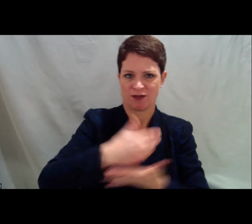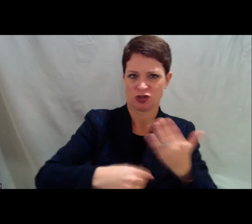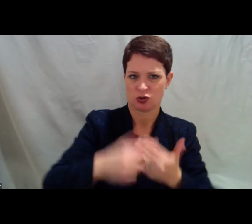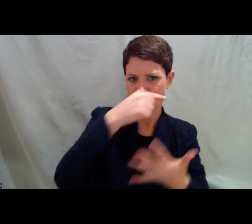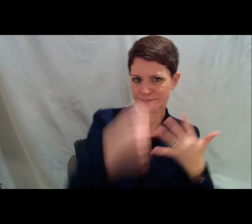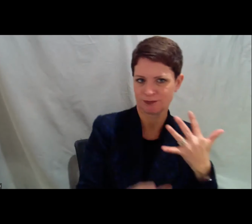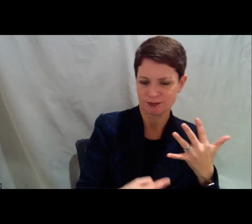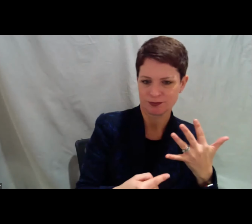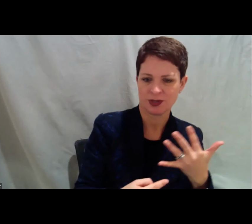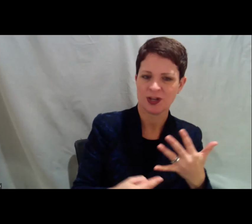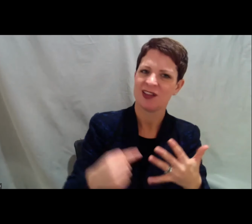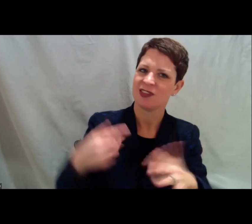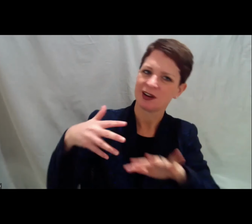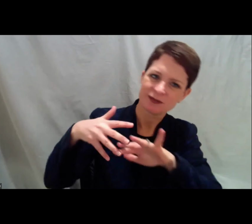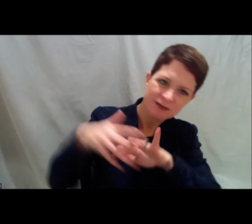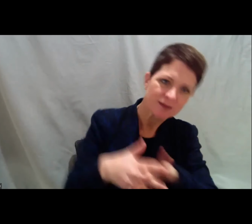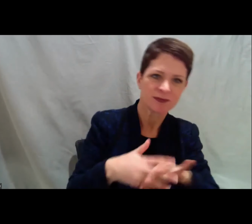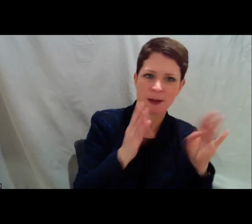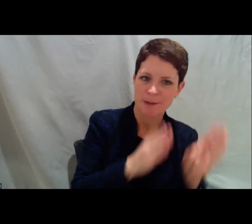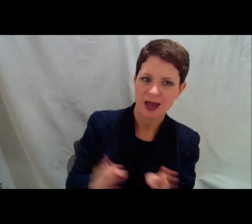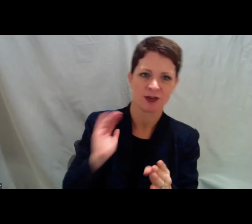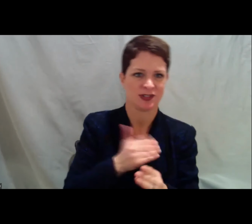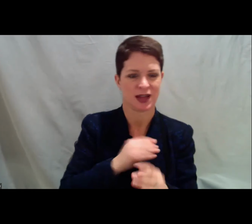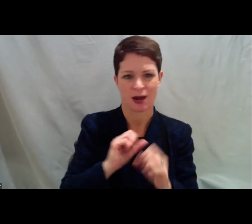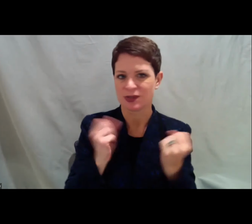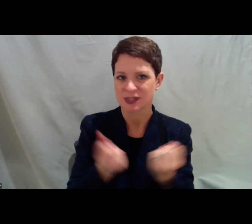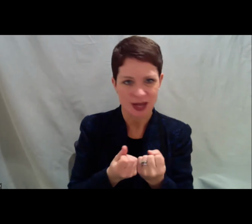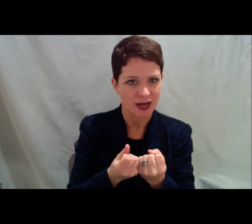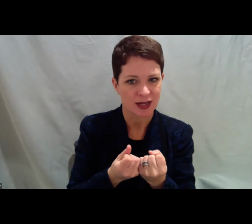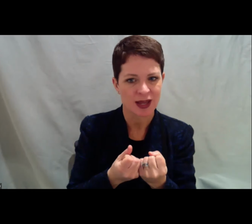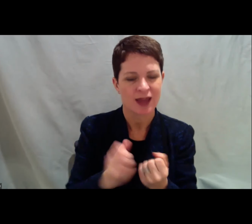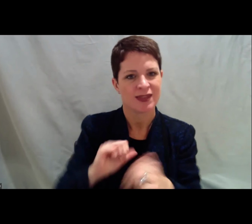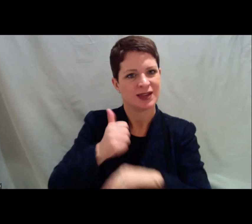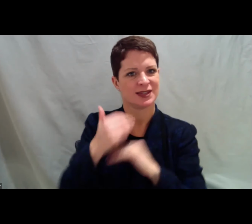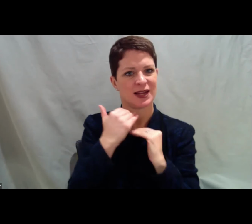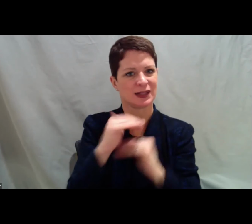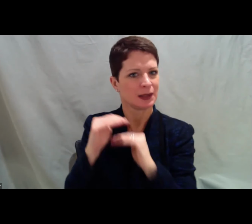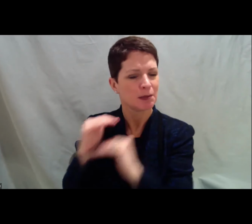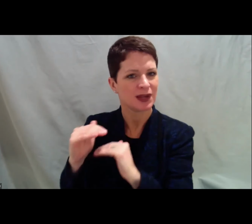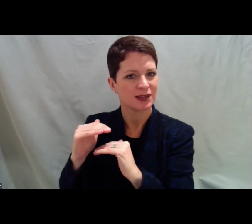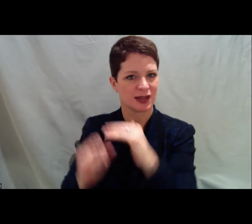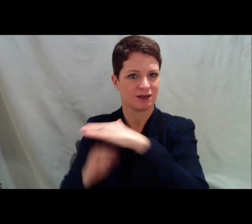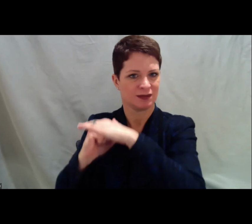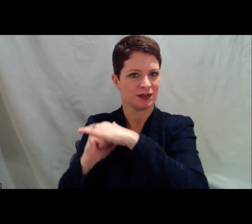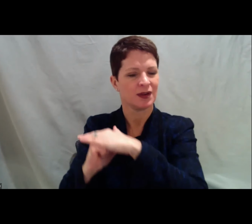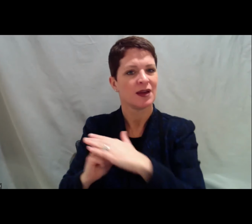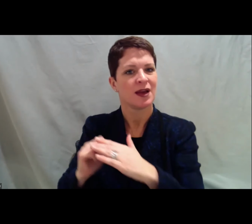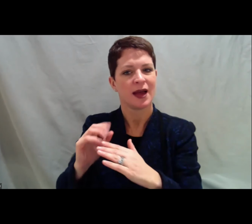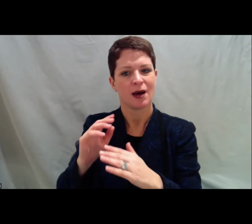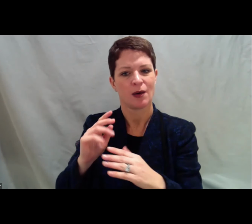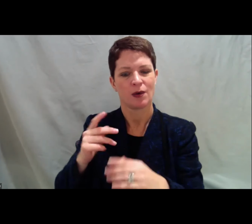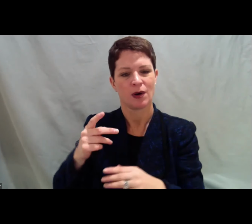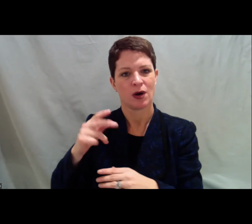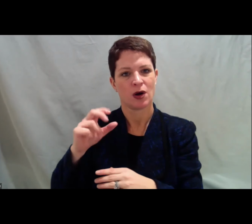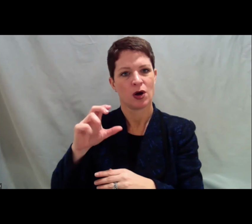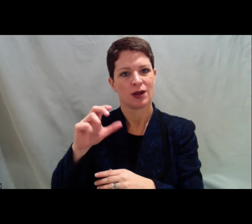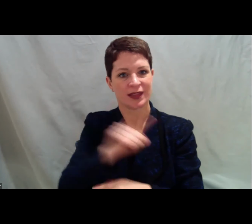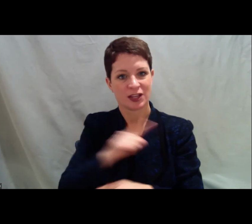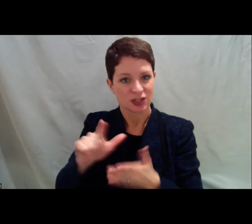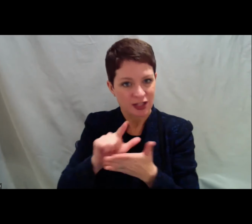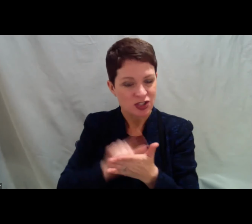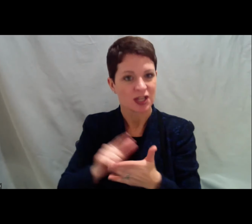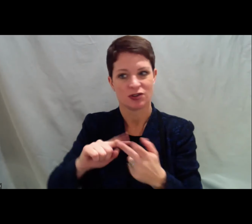are deeply woven patterns in our society, and they set limits on the degree to which formal institutions like courts and legislatures can